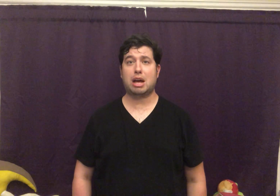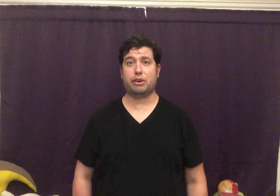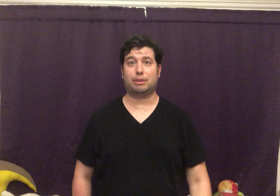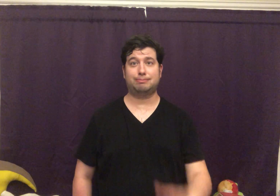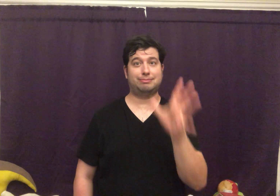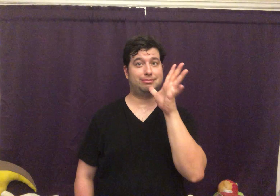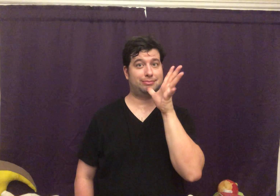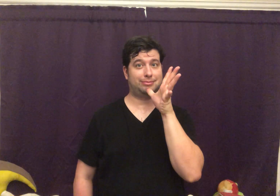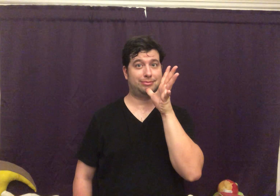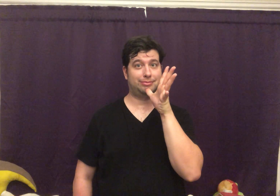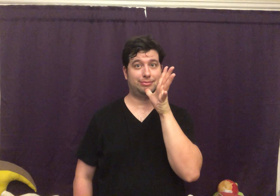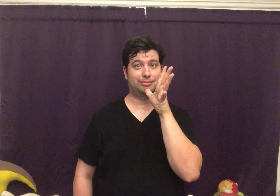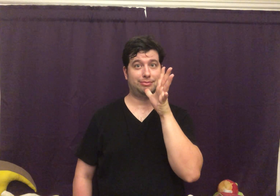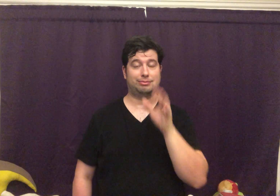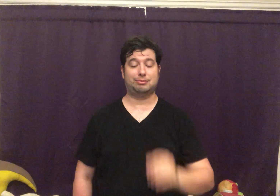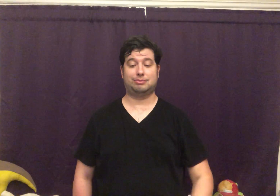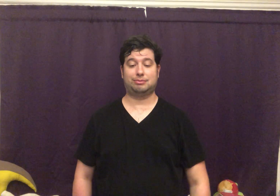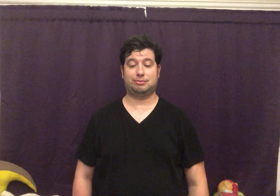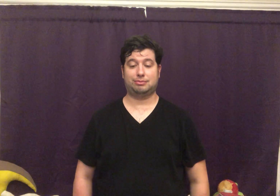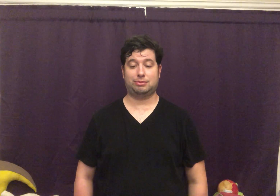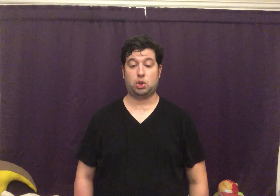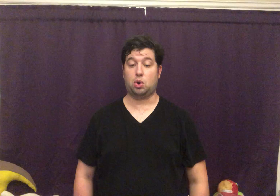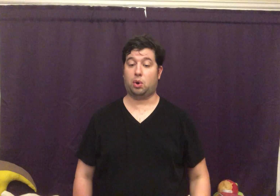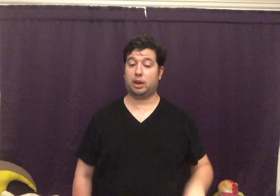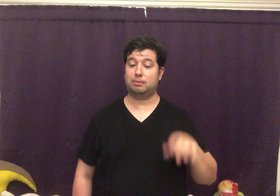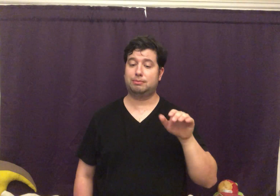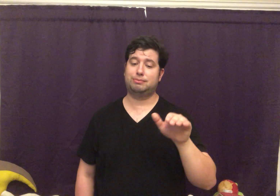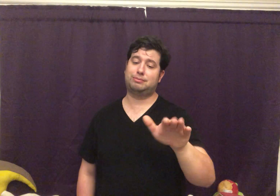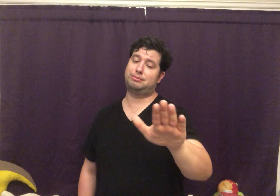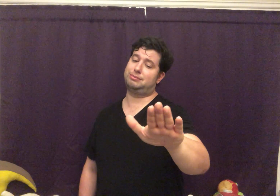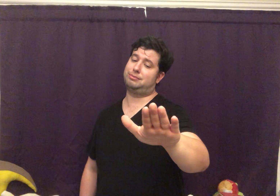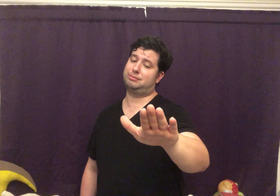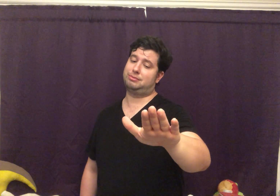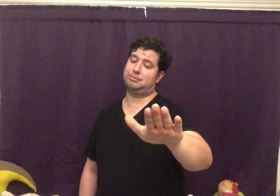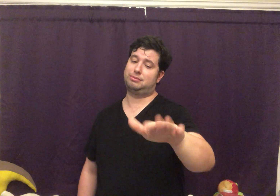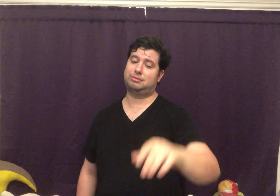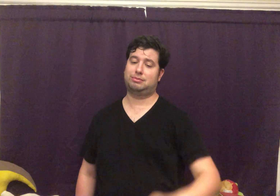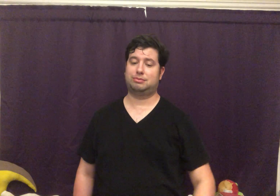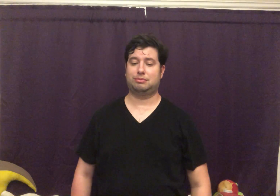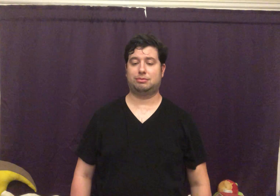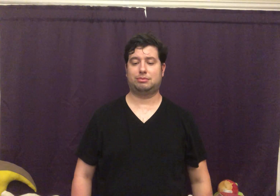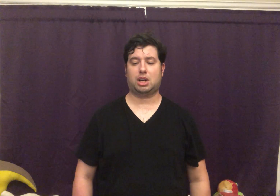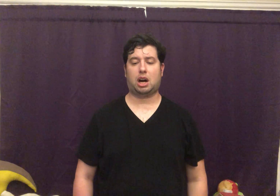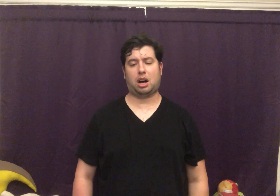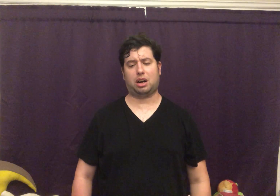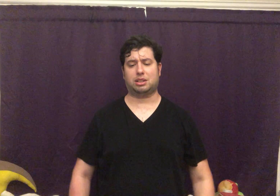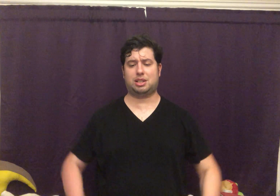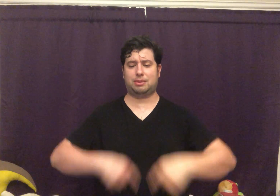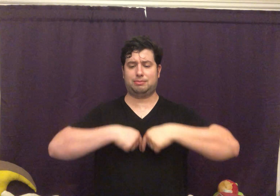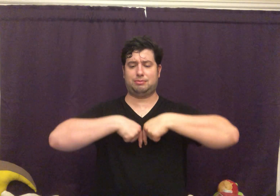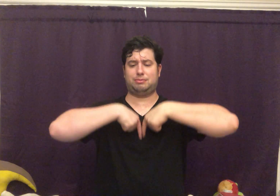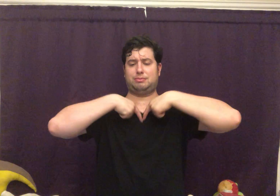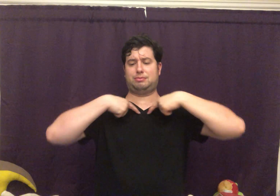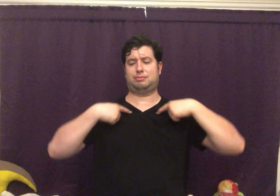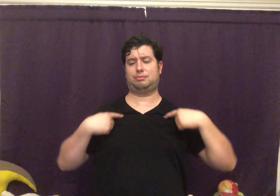Mother. Your heart.